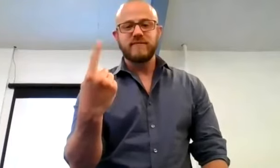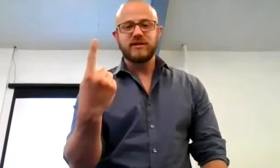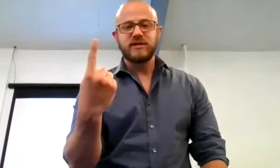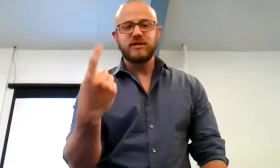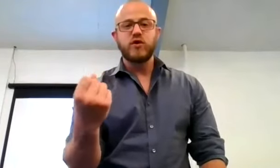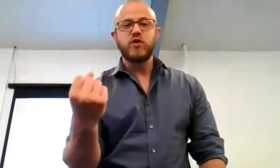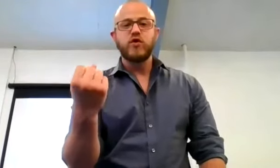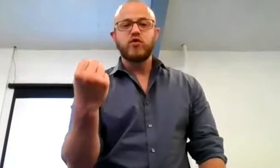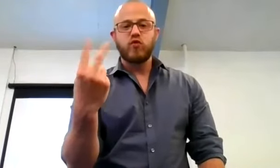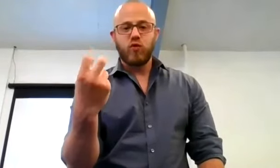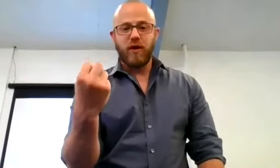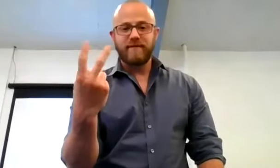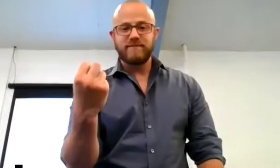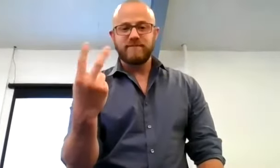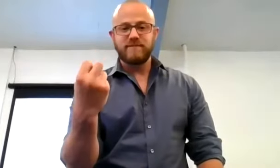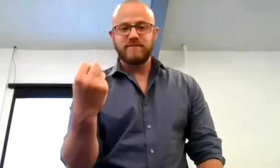11, 12,